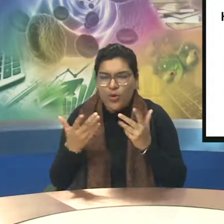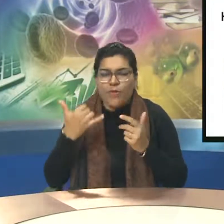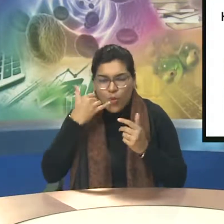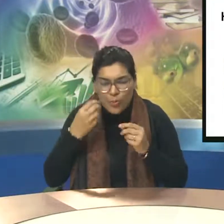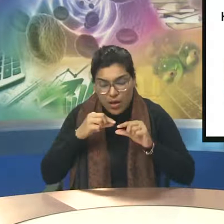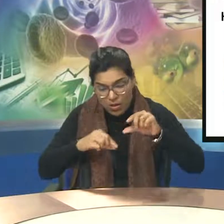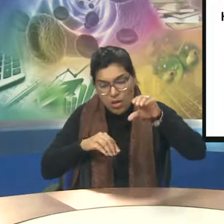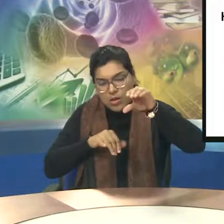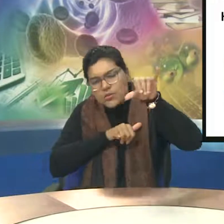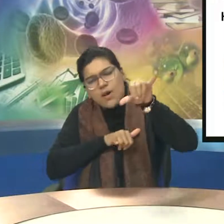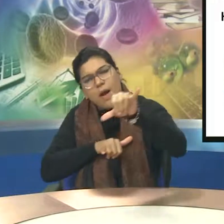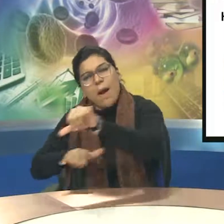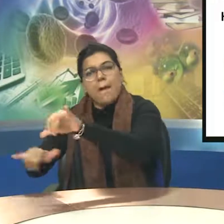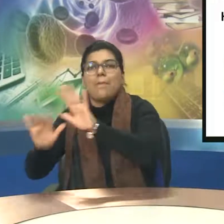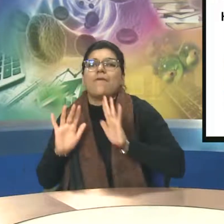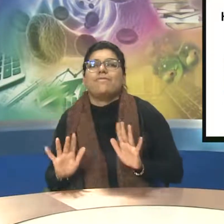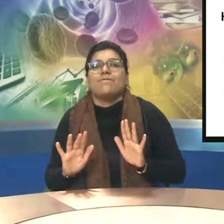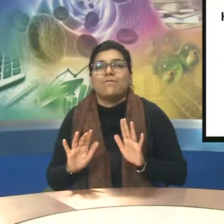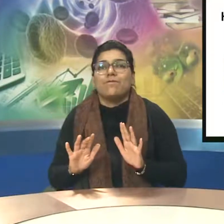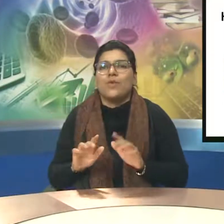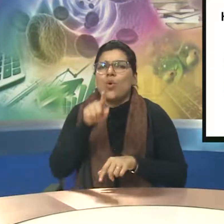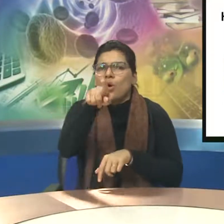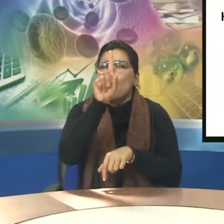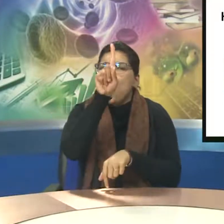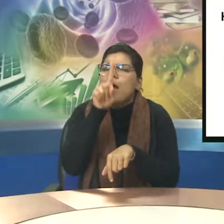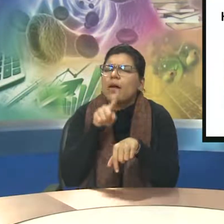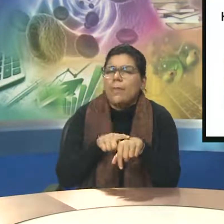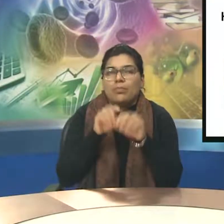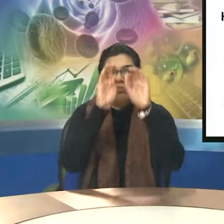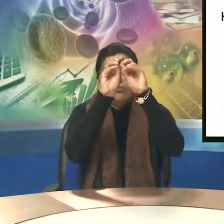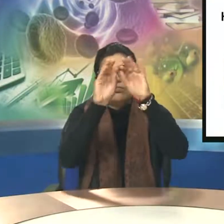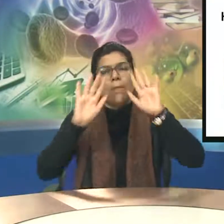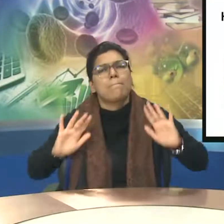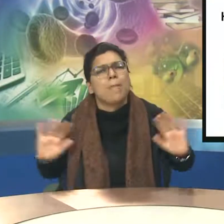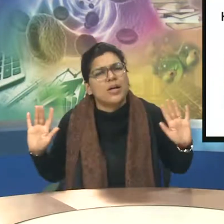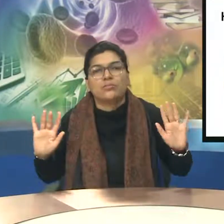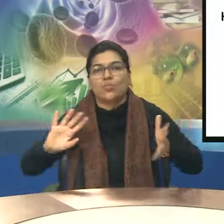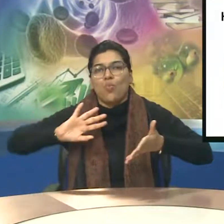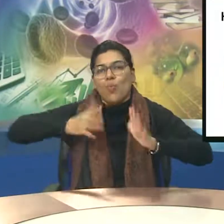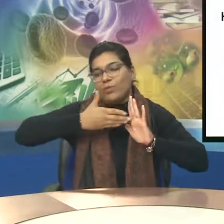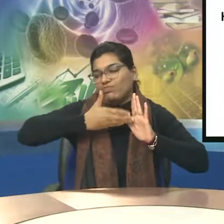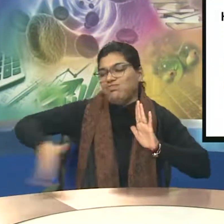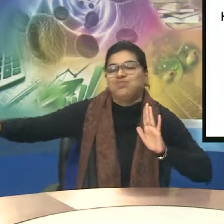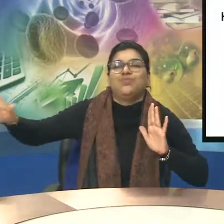That is called header and footer.